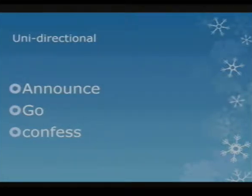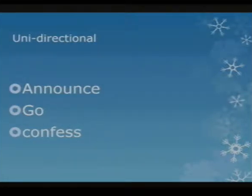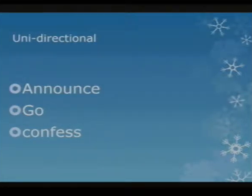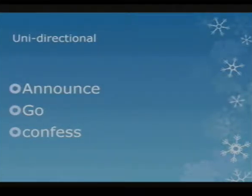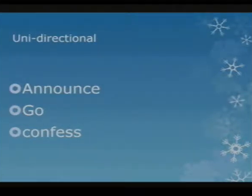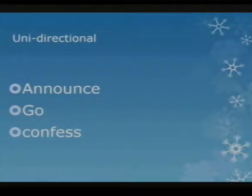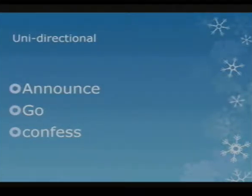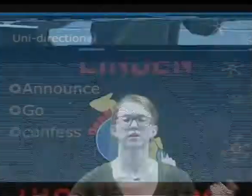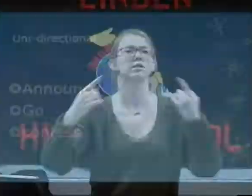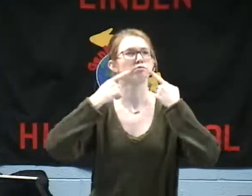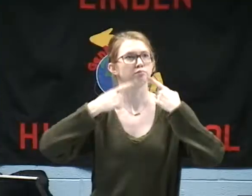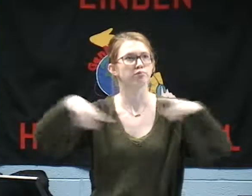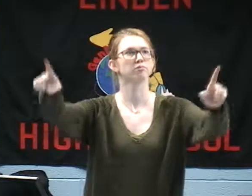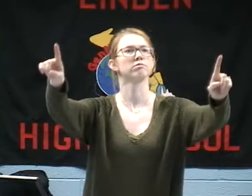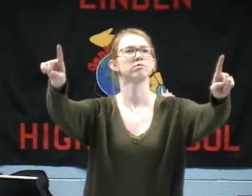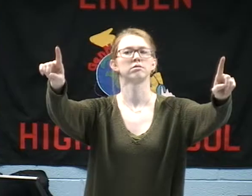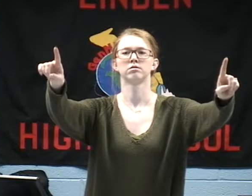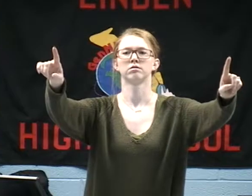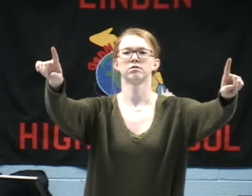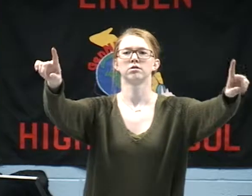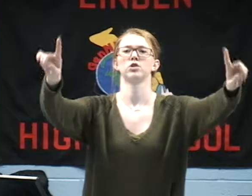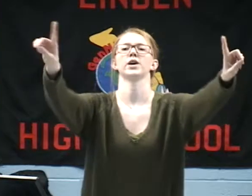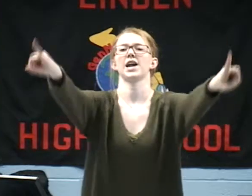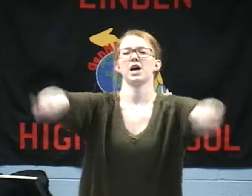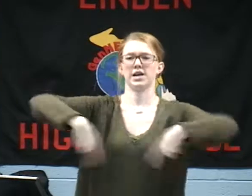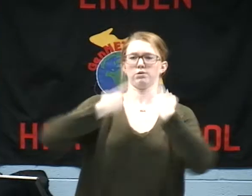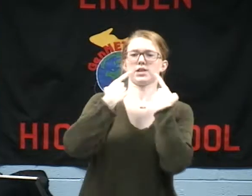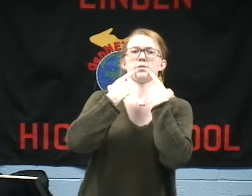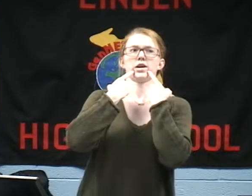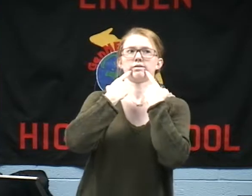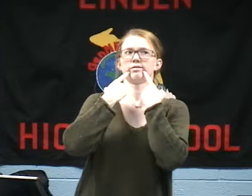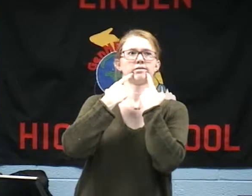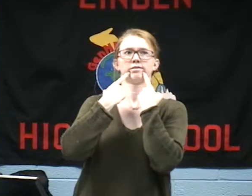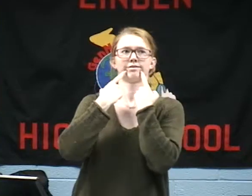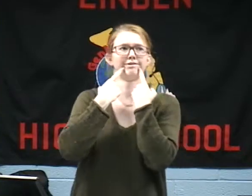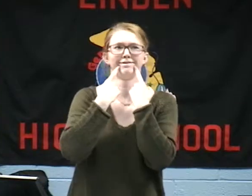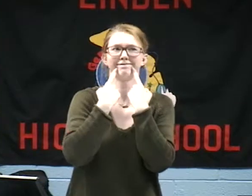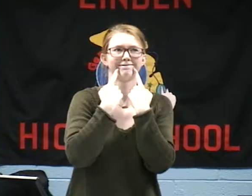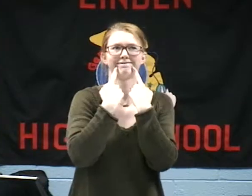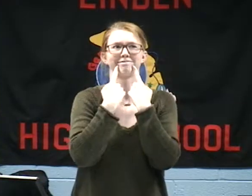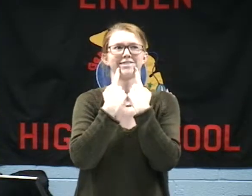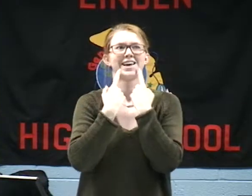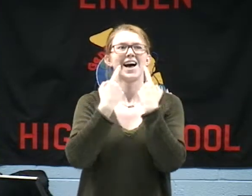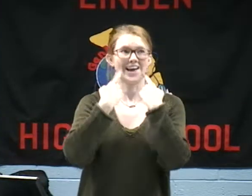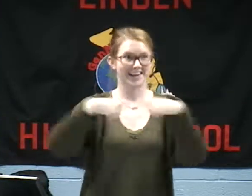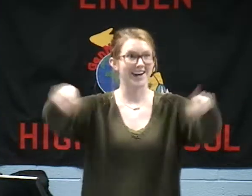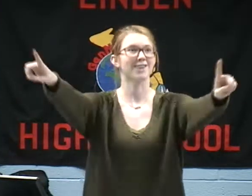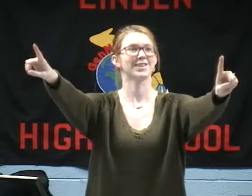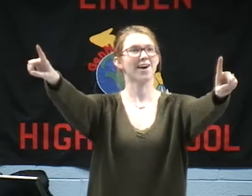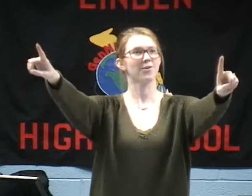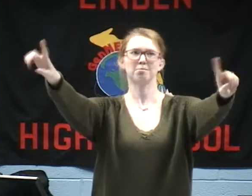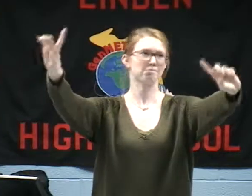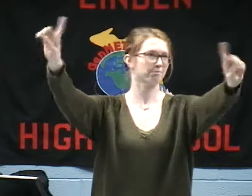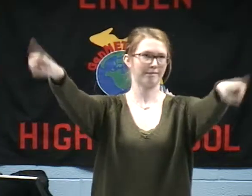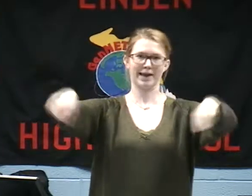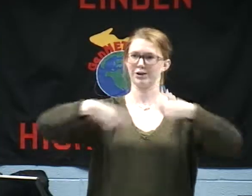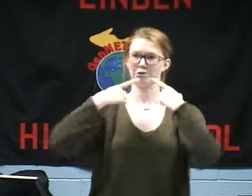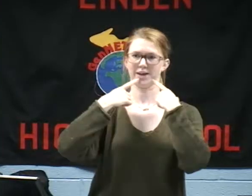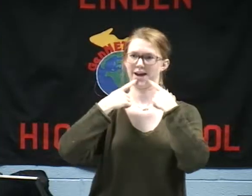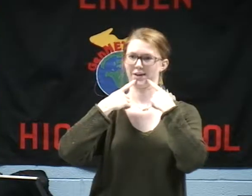Unidirectional. Announce. You cannot announce to me. I can announce out. You cannot do it